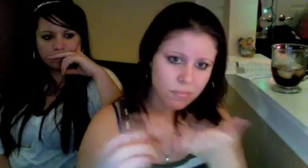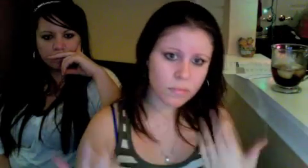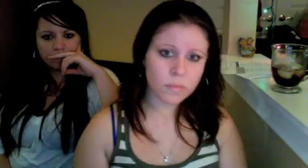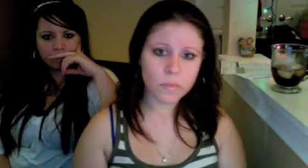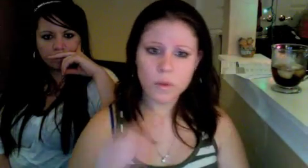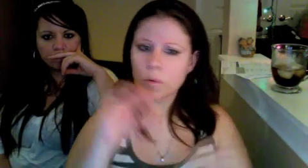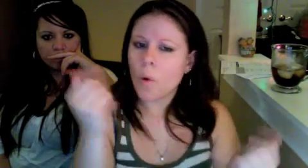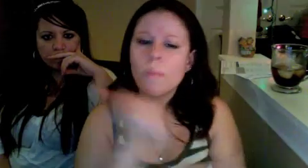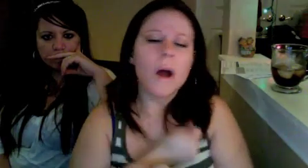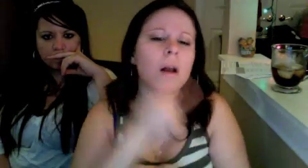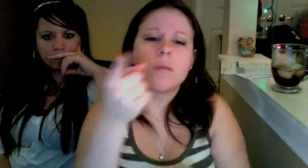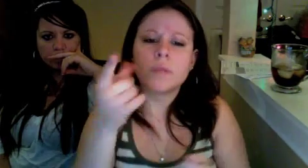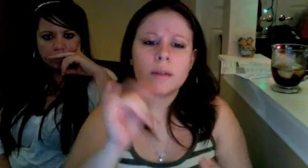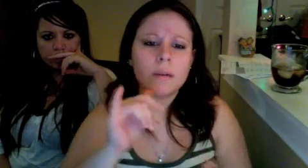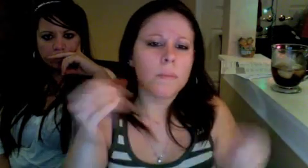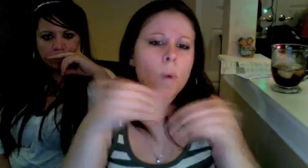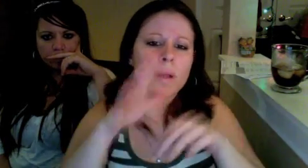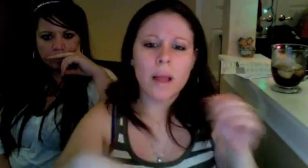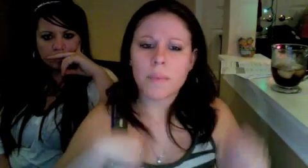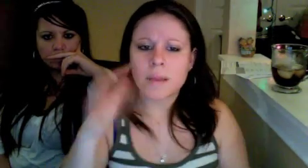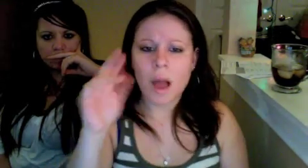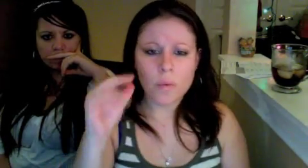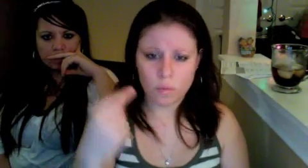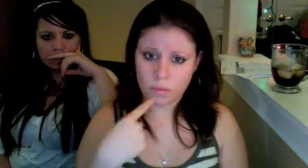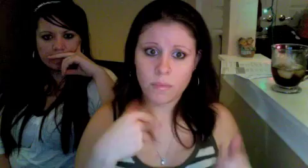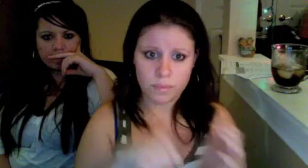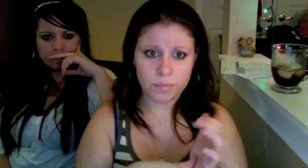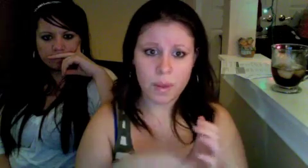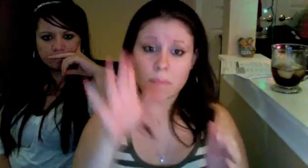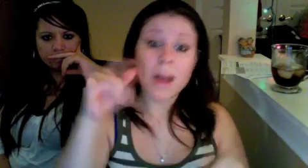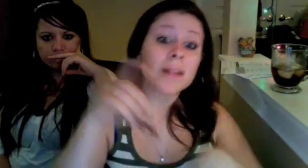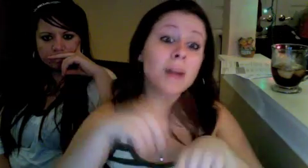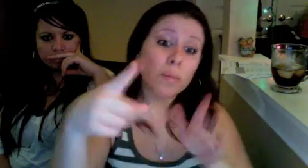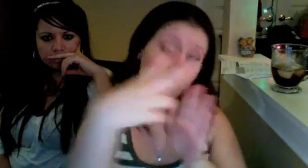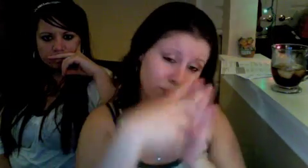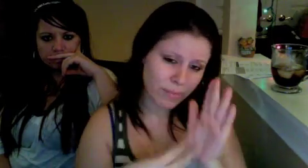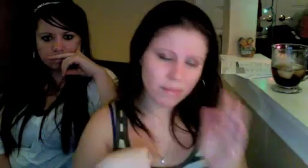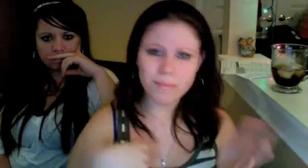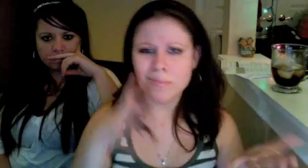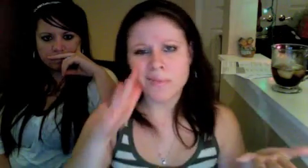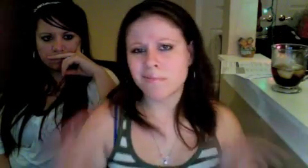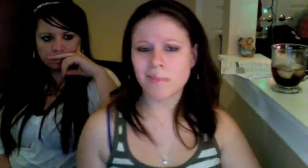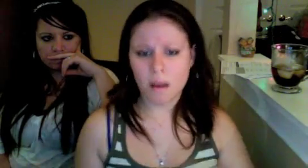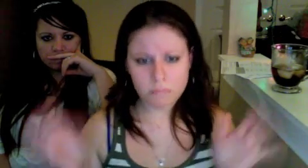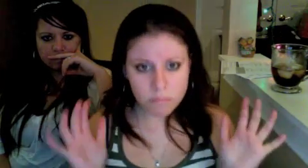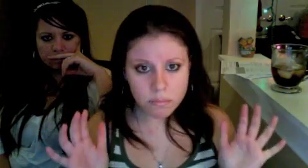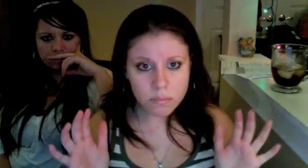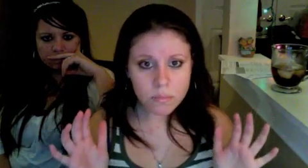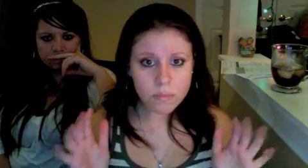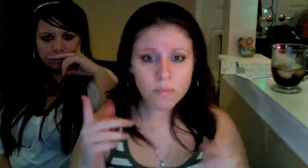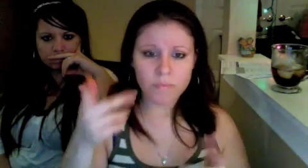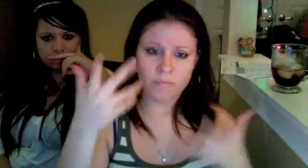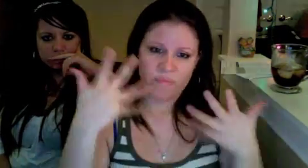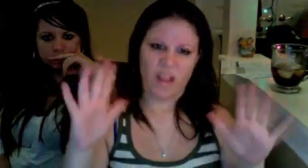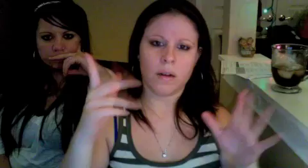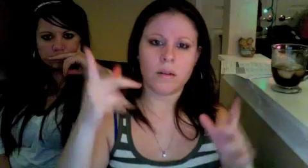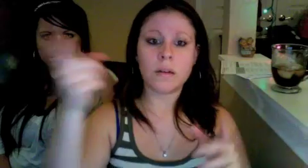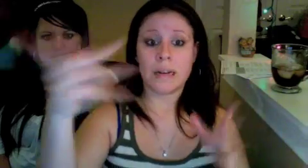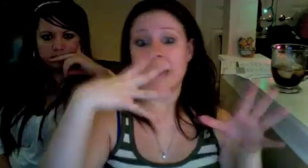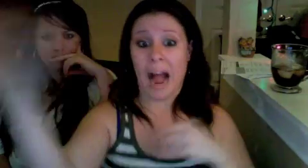Nobody loves you more than me, cariño's what the letter said. By the time you get to read this, I'll probably be dead. But when you left in 97, a part of